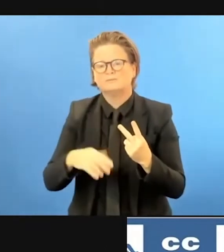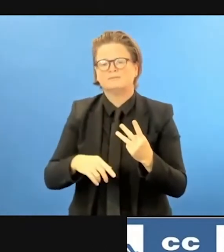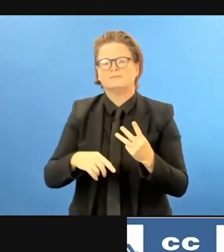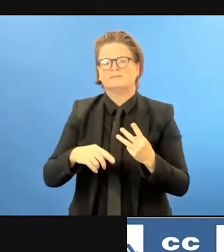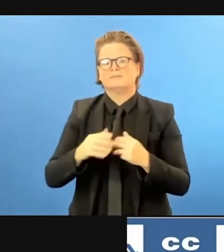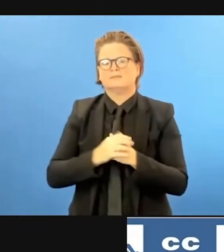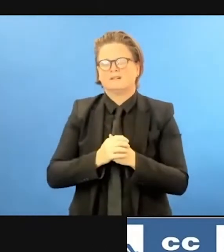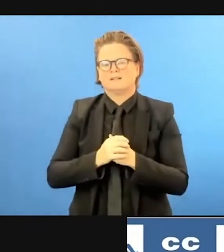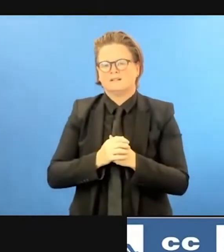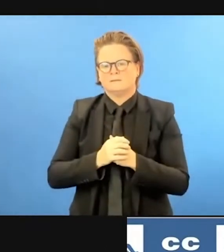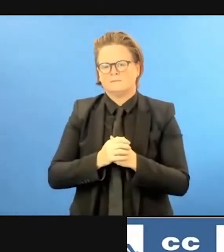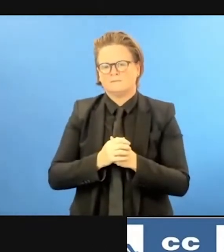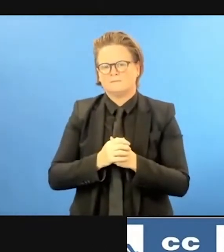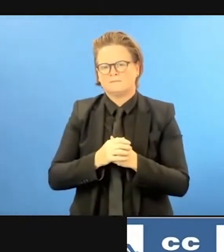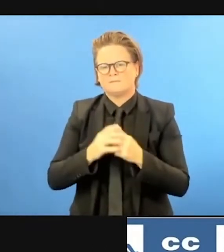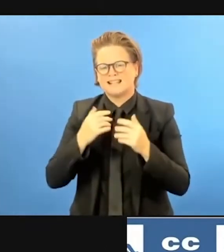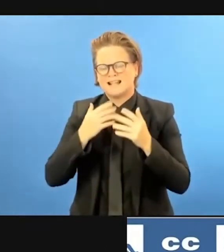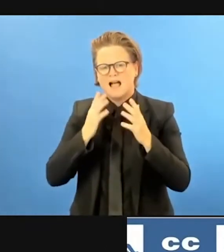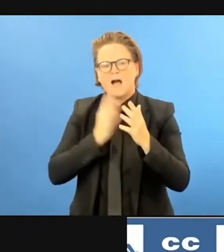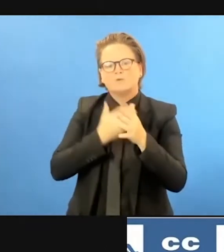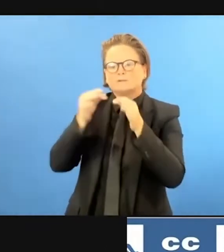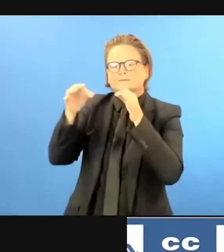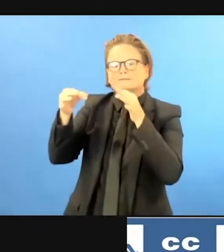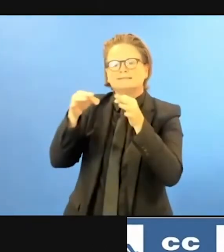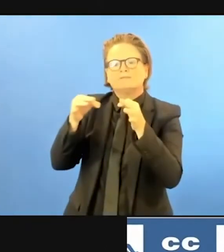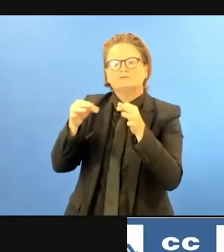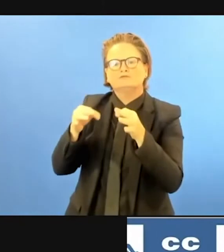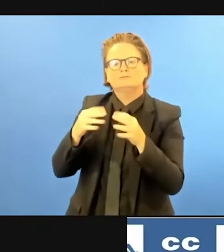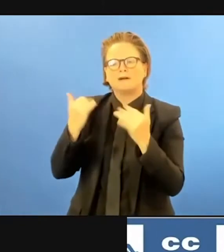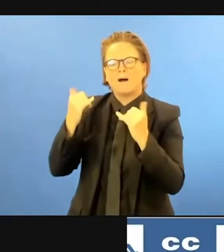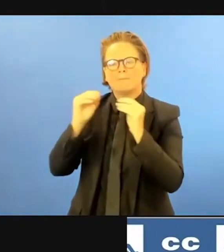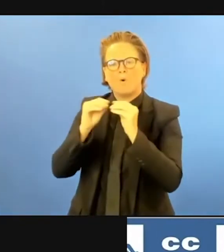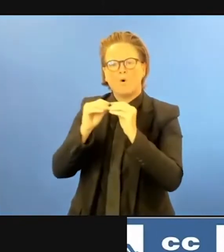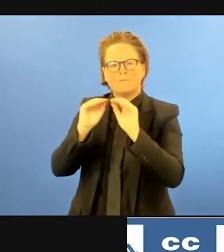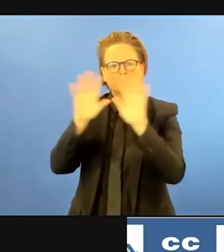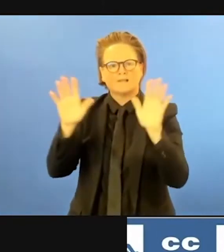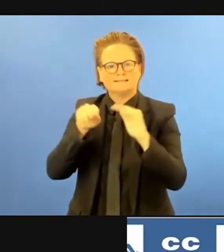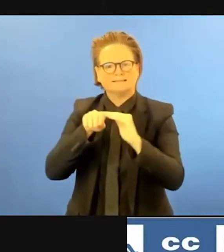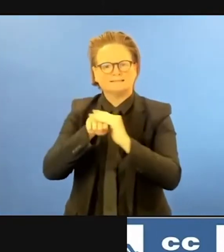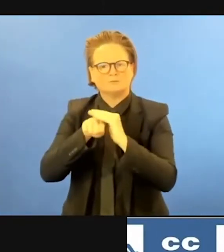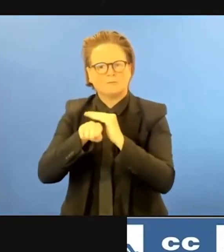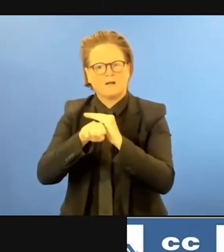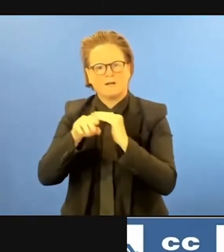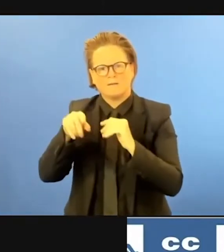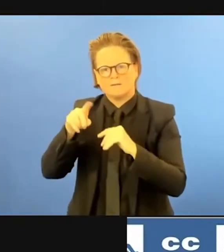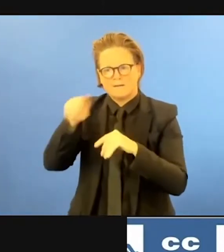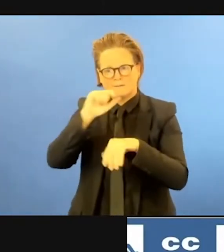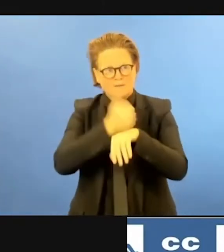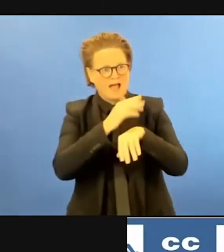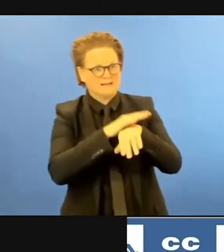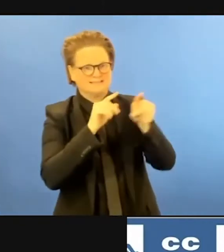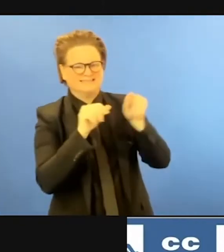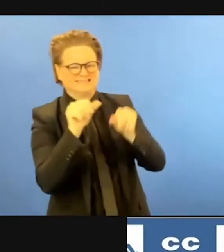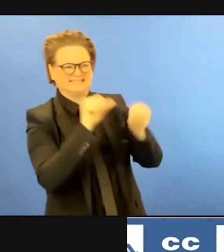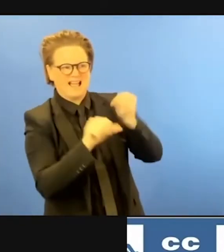accessible to the population and based on the scientific evidence. And the same with disabilities. So you should still